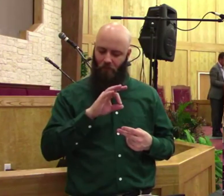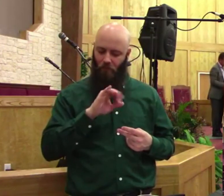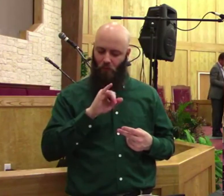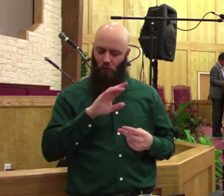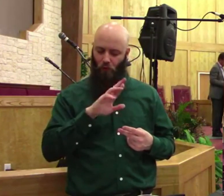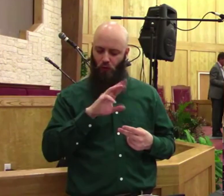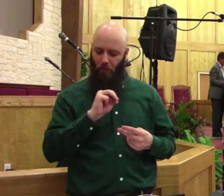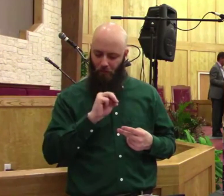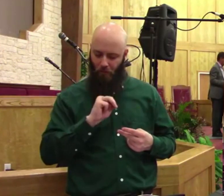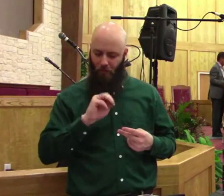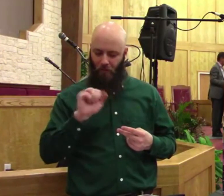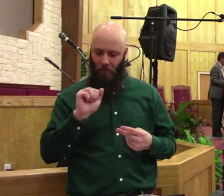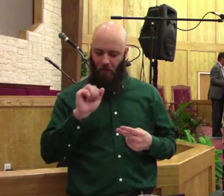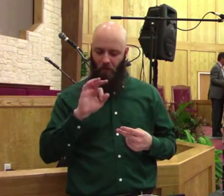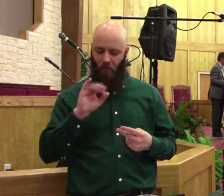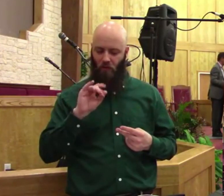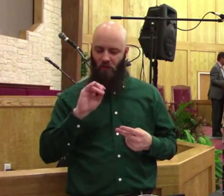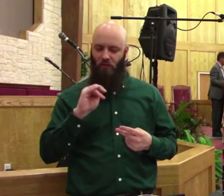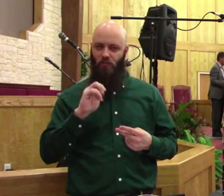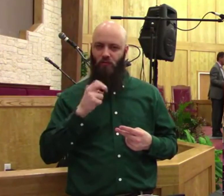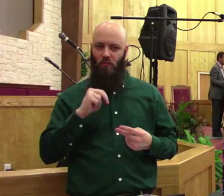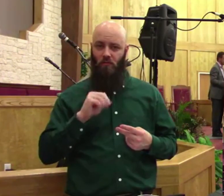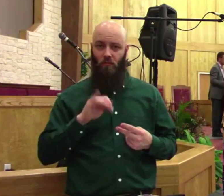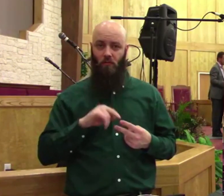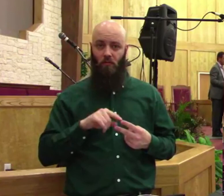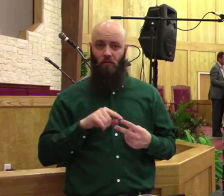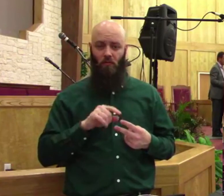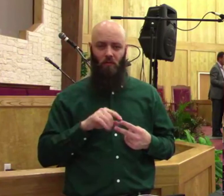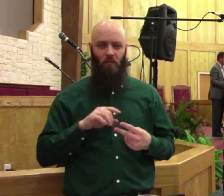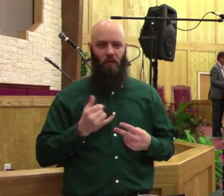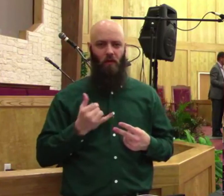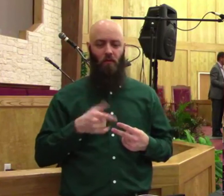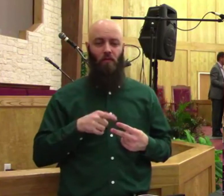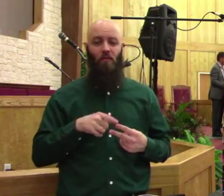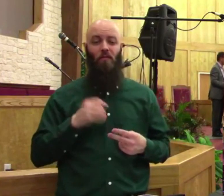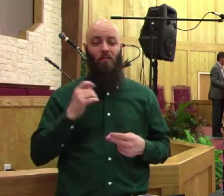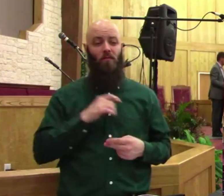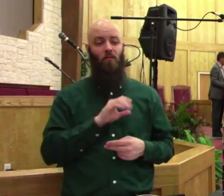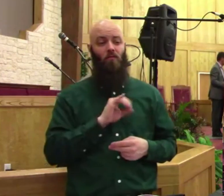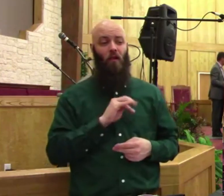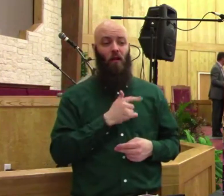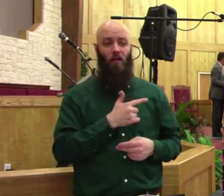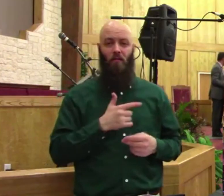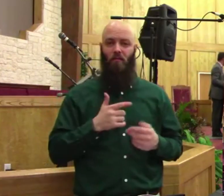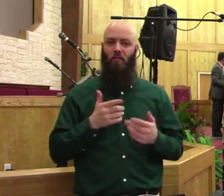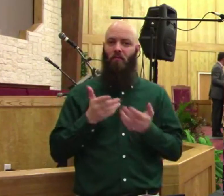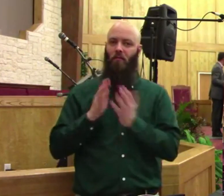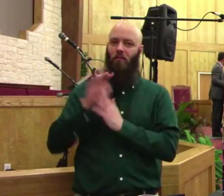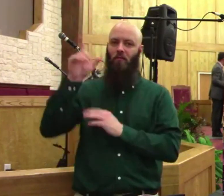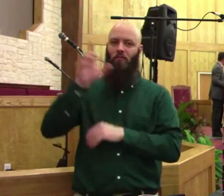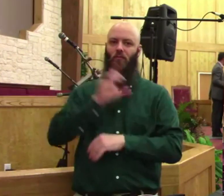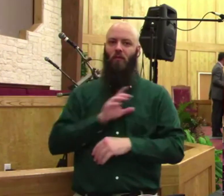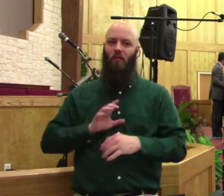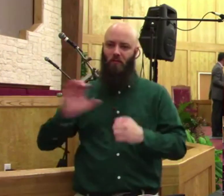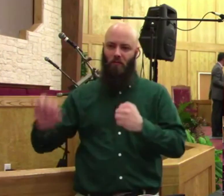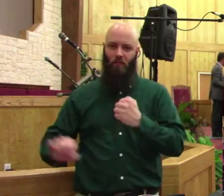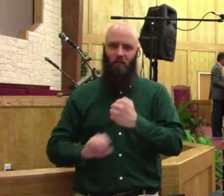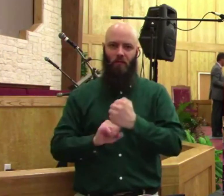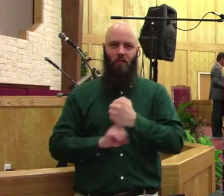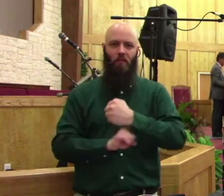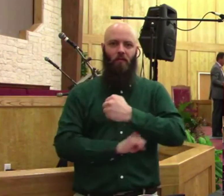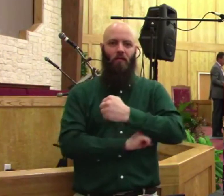As Craig prayed, Christ be our foundation. He be